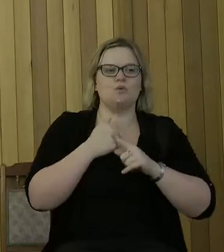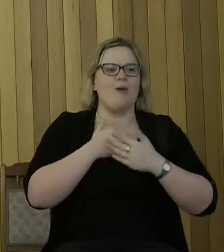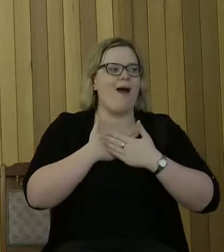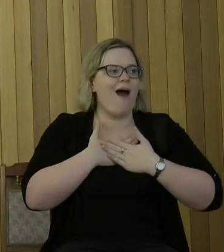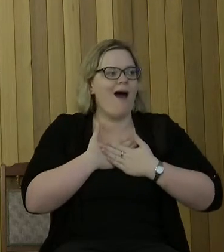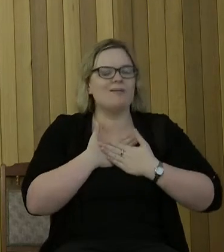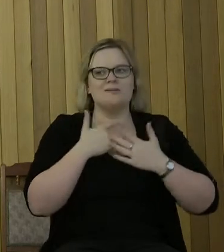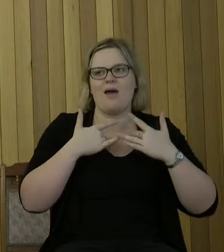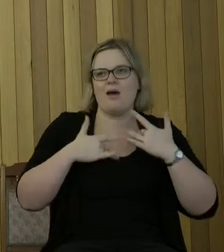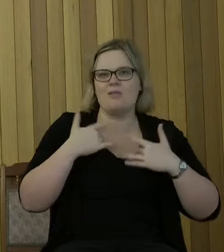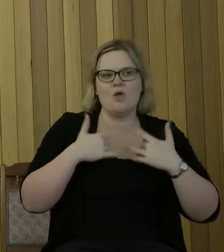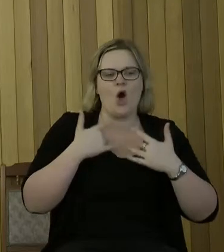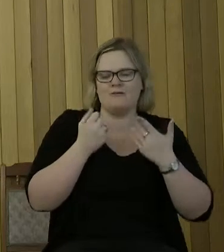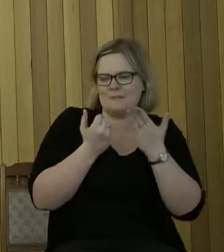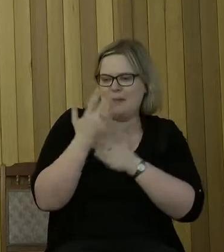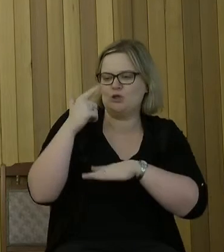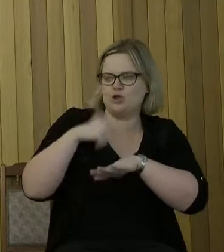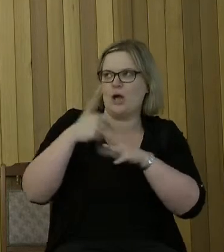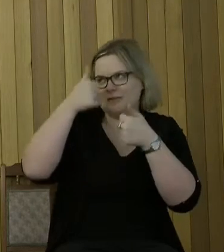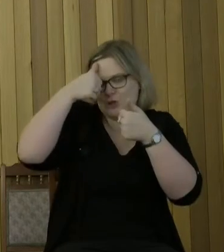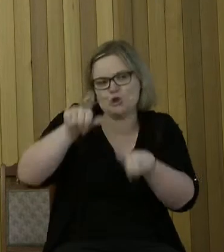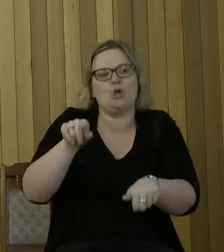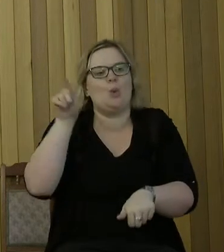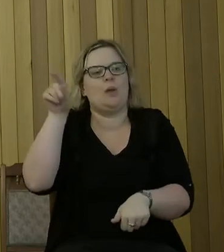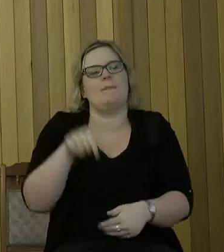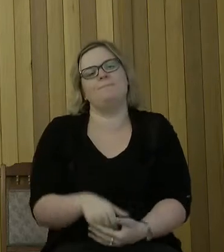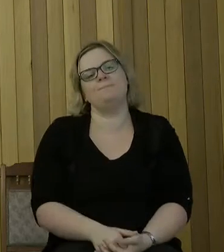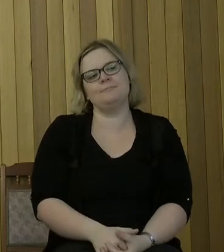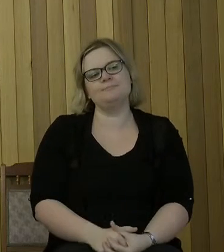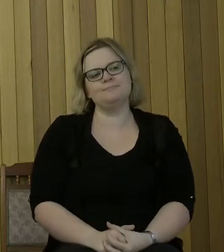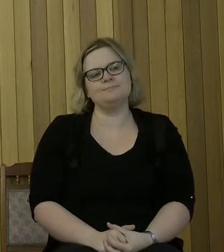lives. Spend time getting to know Him.